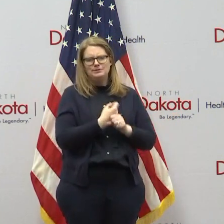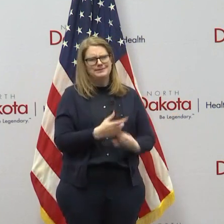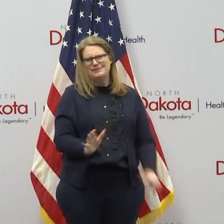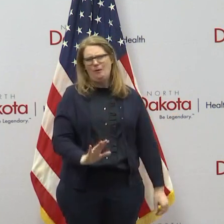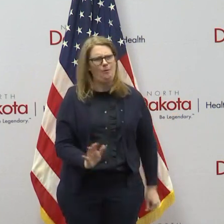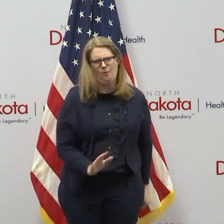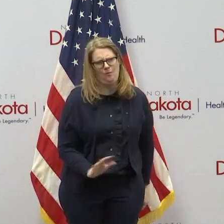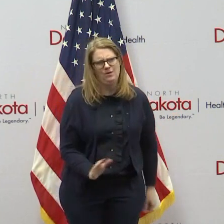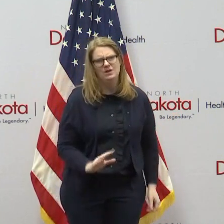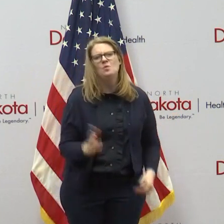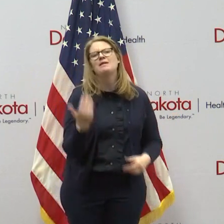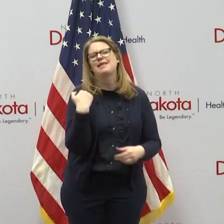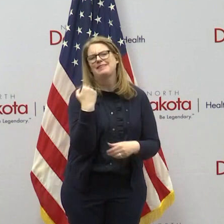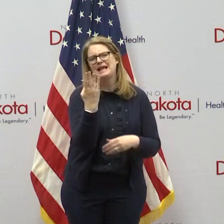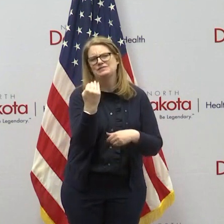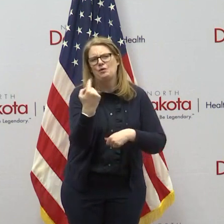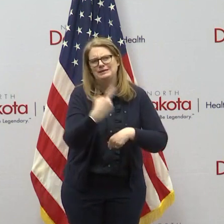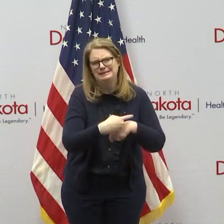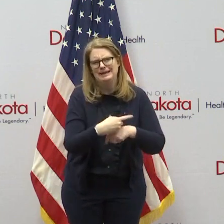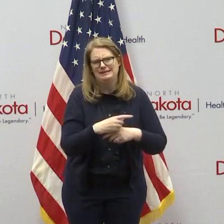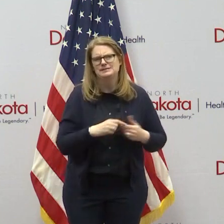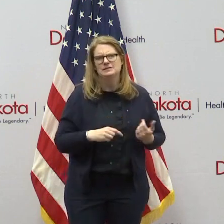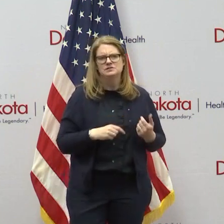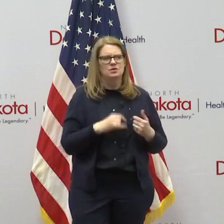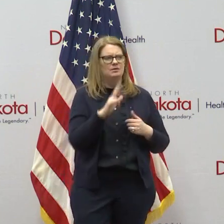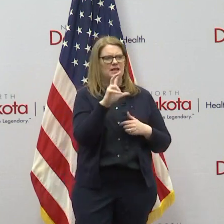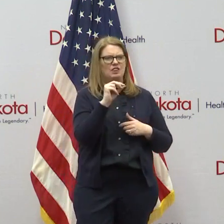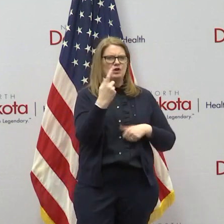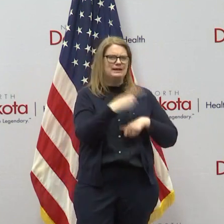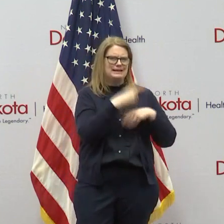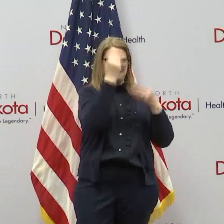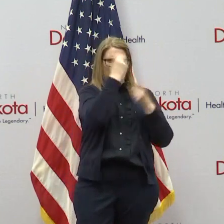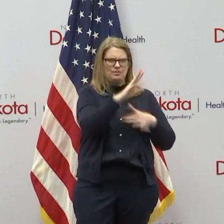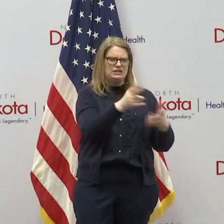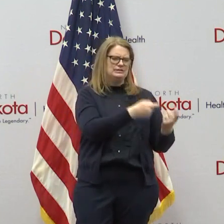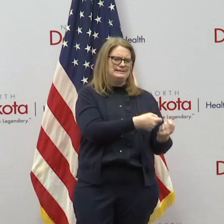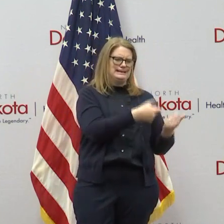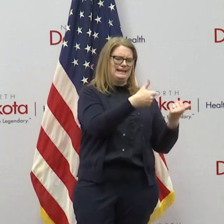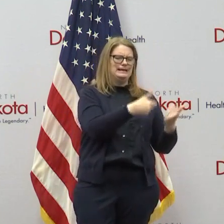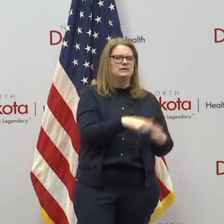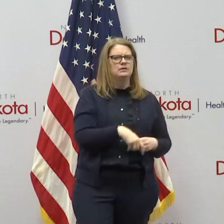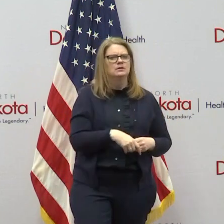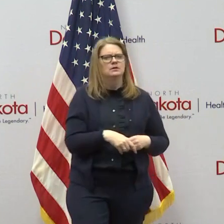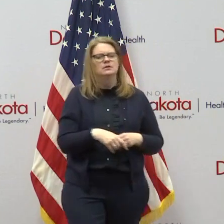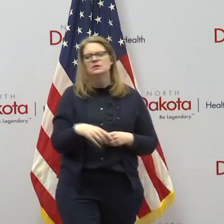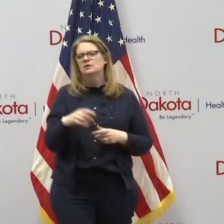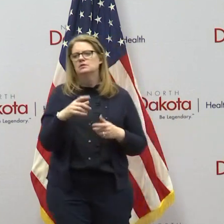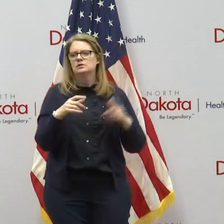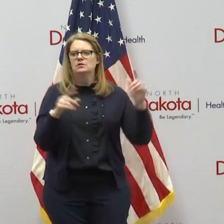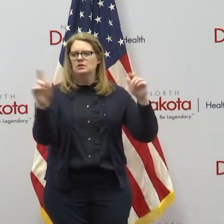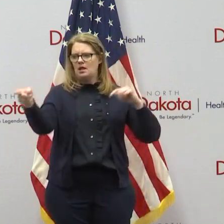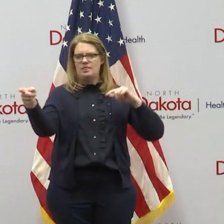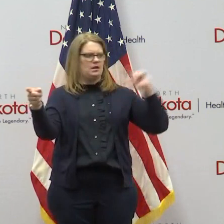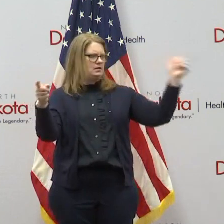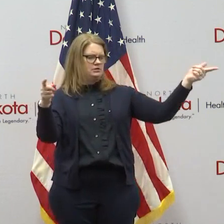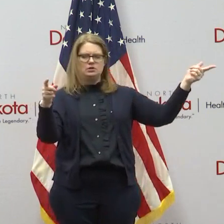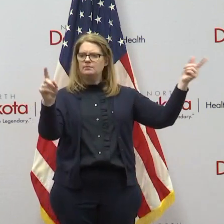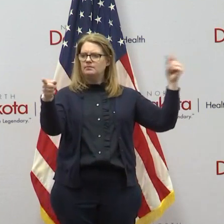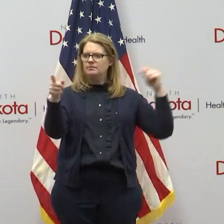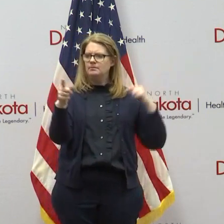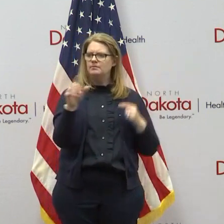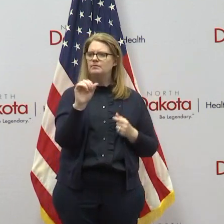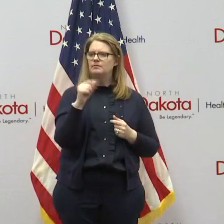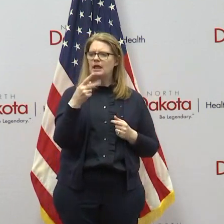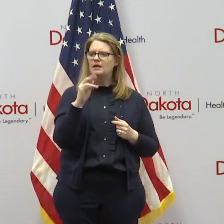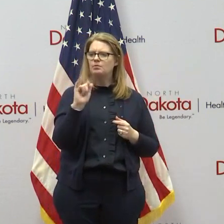that the data is all deleted after 30 days. Jacob? No, I'm sorry, I'm going online and then back to Jacob. Online?